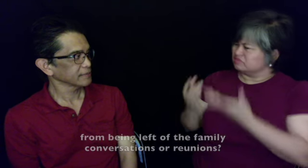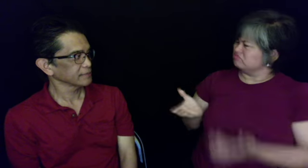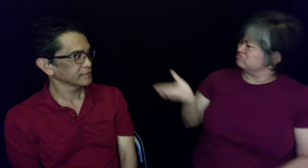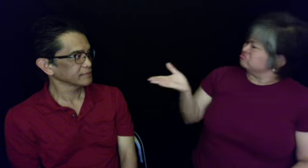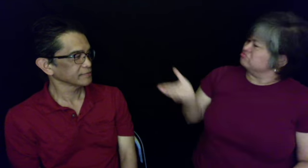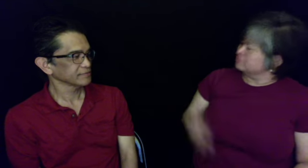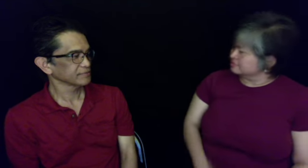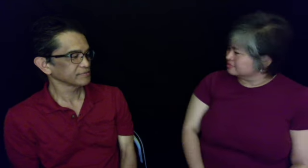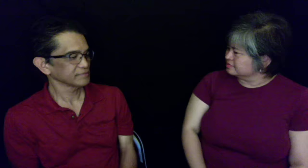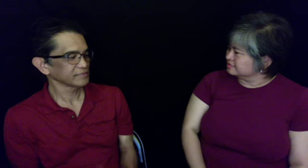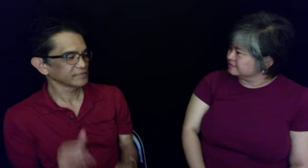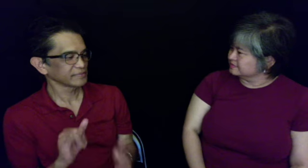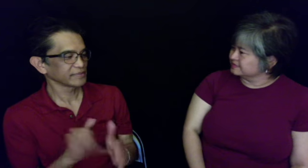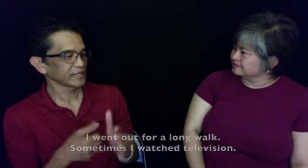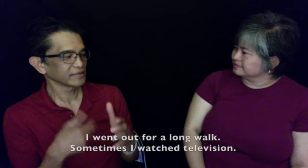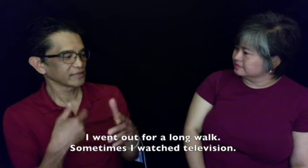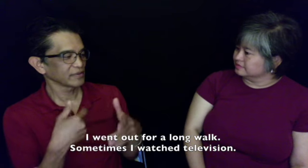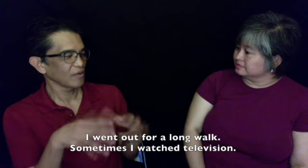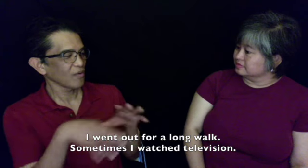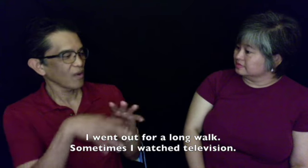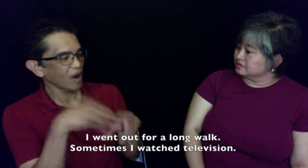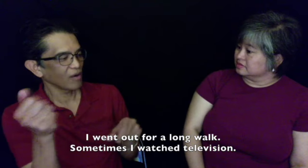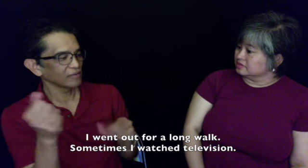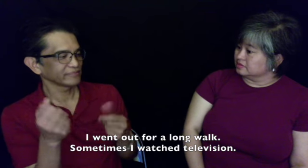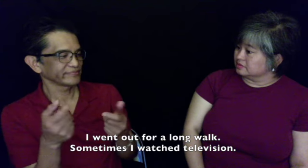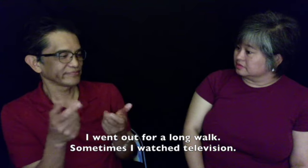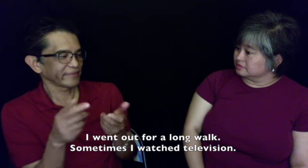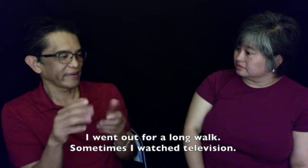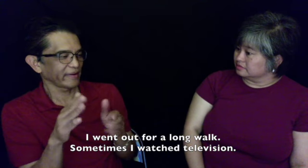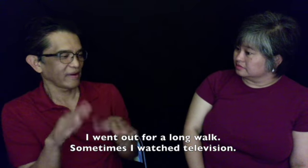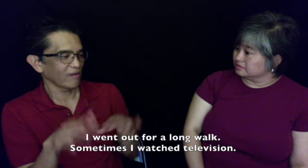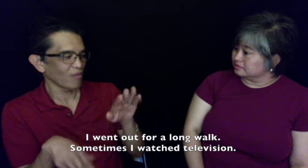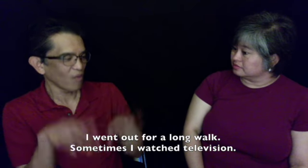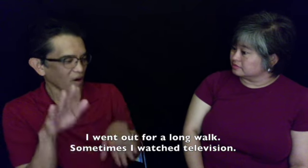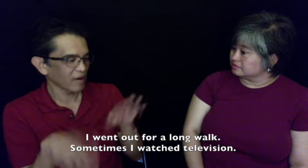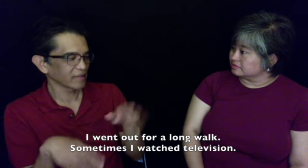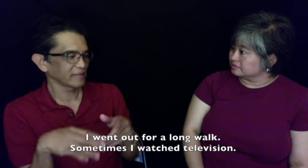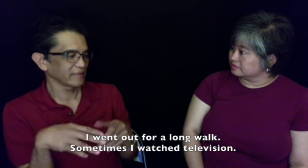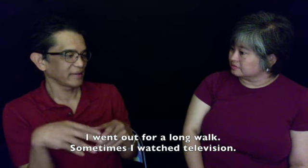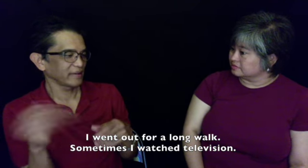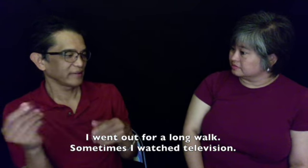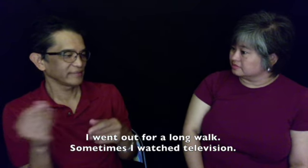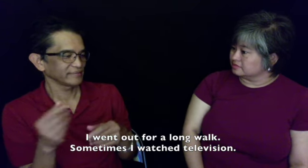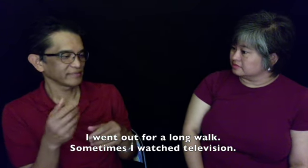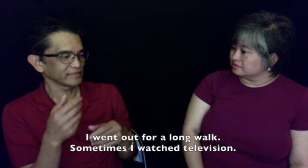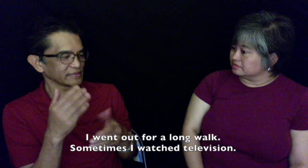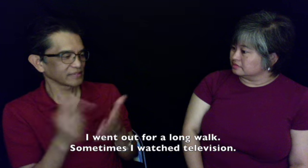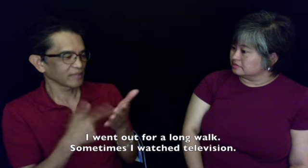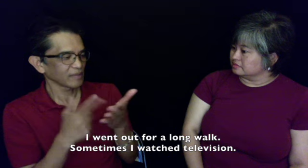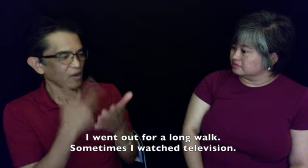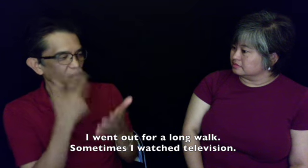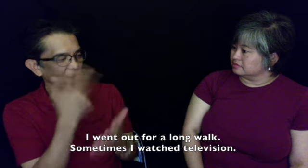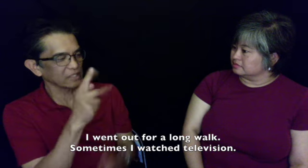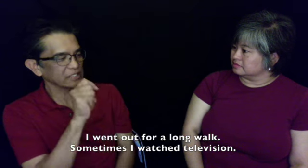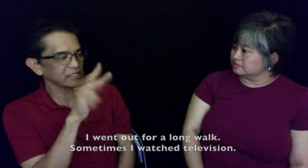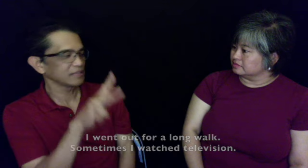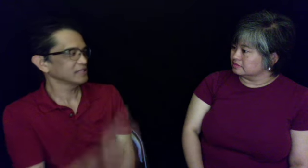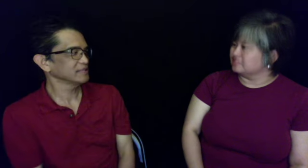From being left out of the family reunions. I went out for a long walk. Sometimes I watched television.